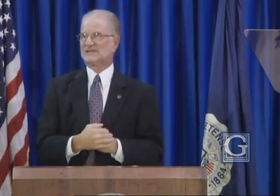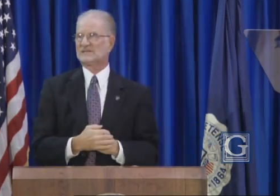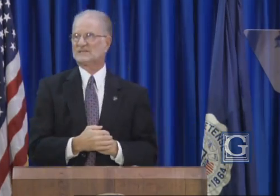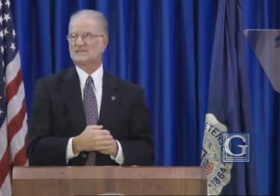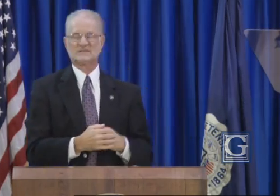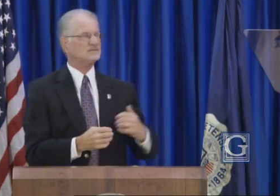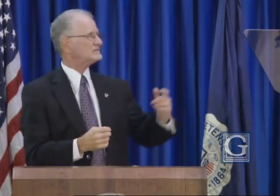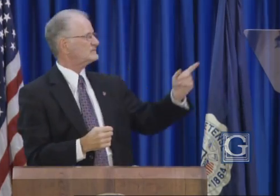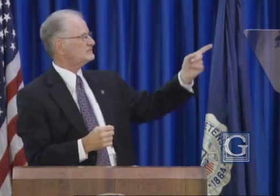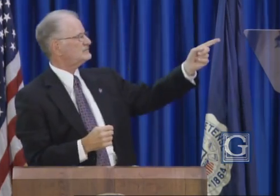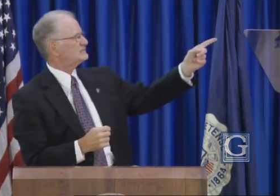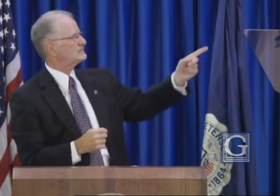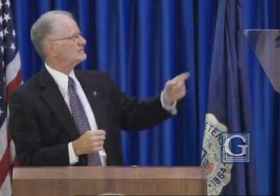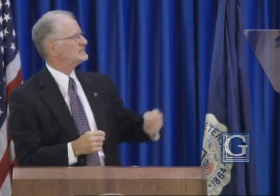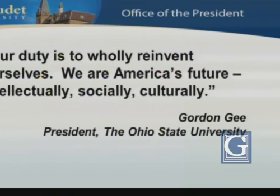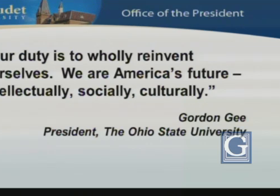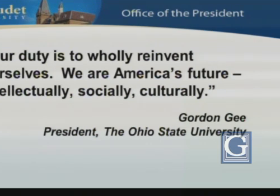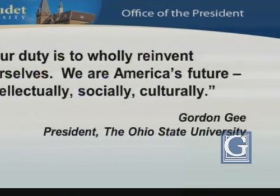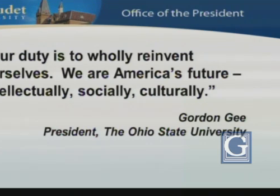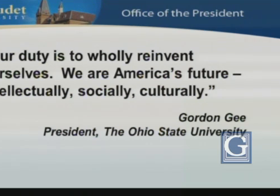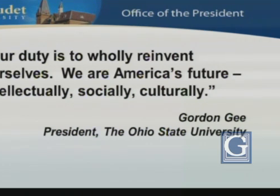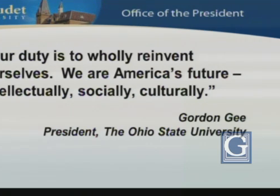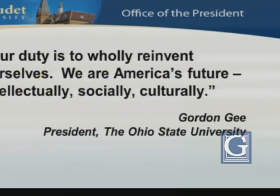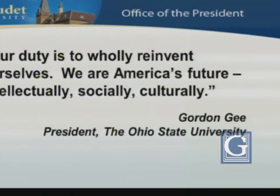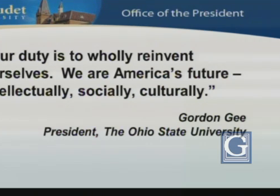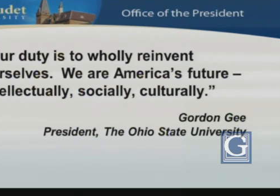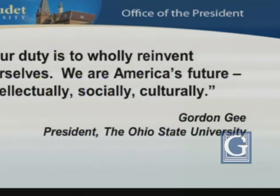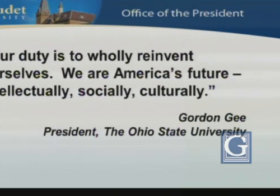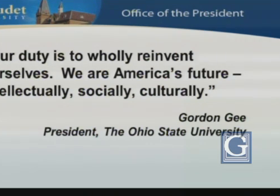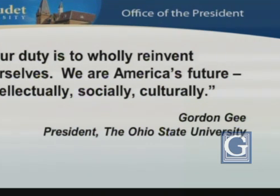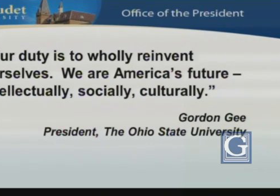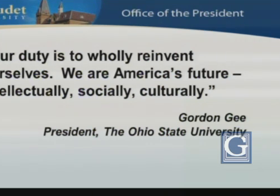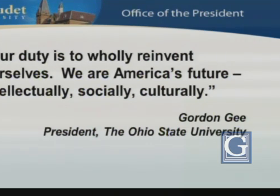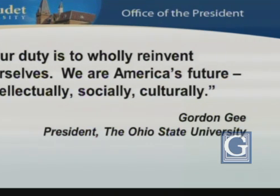intellectually, socially, and culturally.